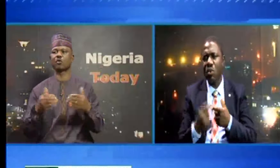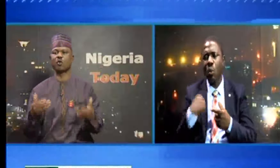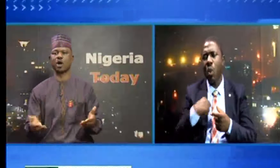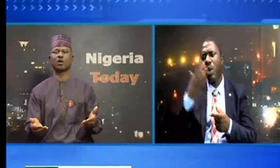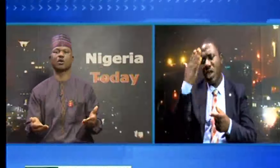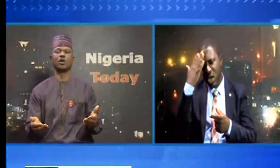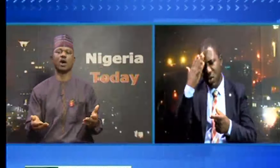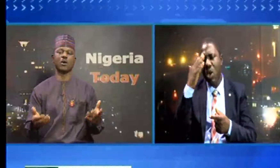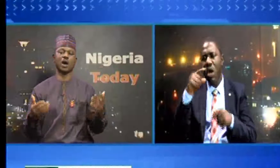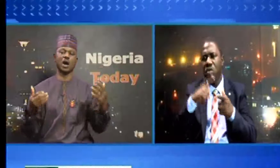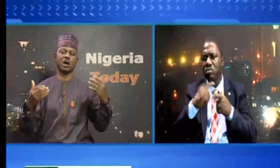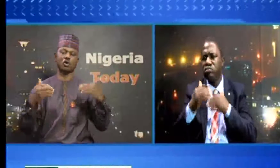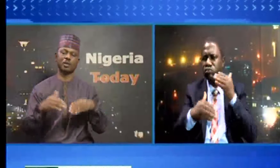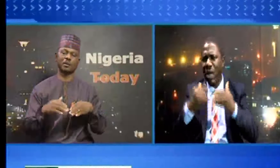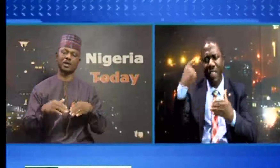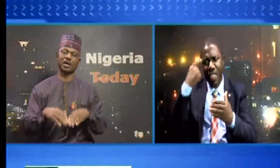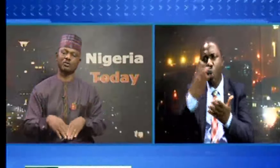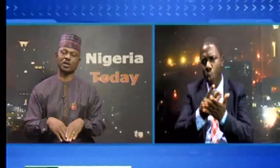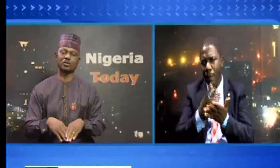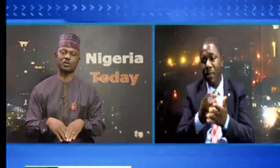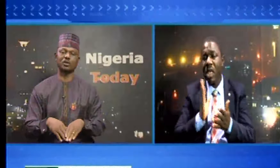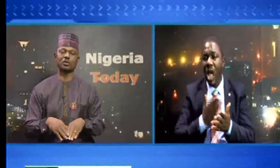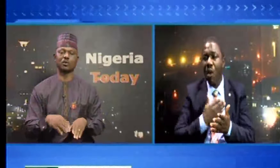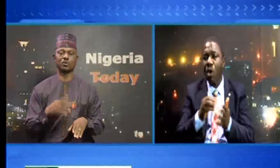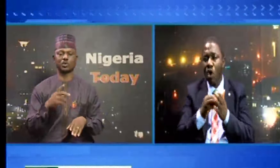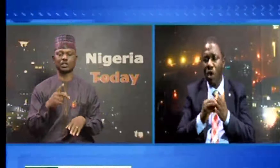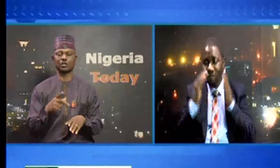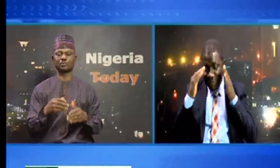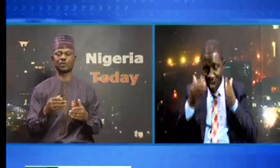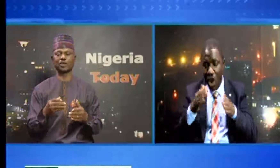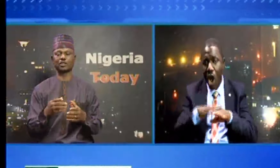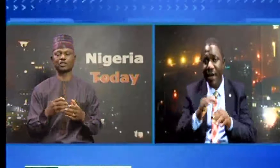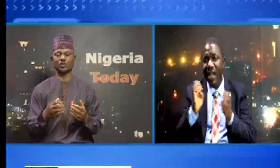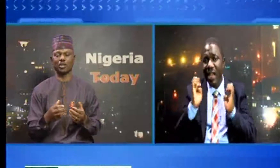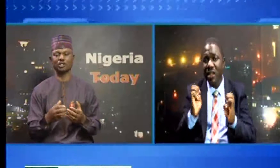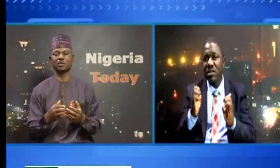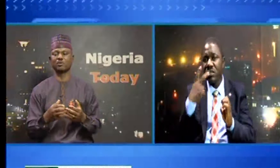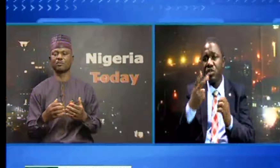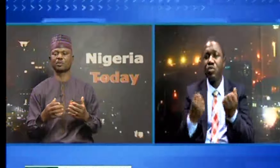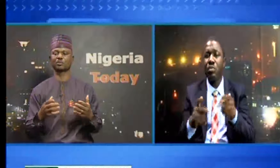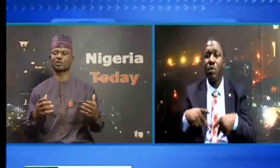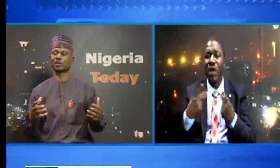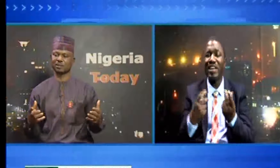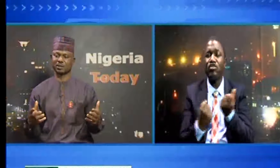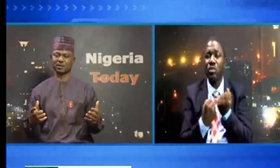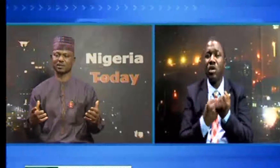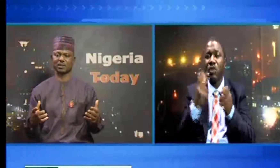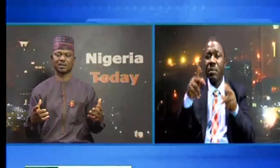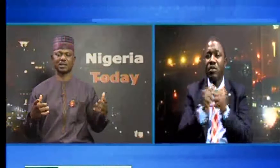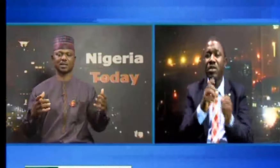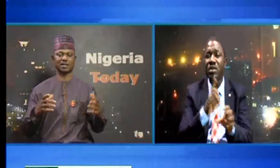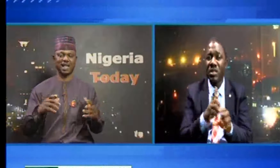life can go along. Our commitment in education will also see us providing scholarship for persons with